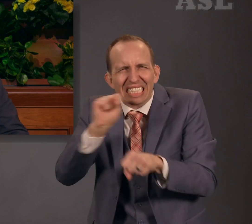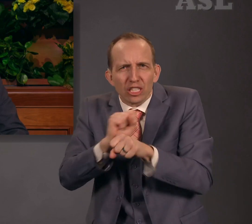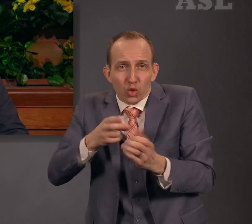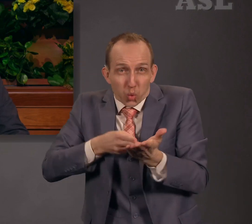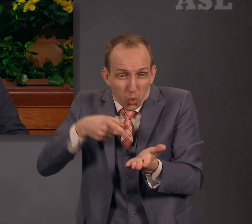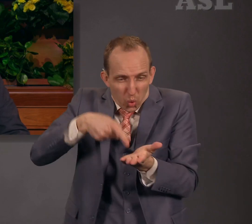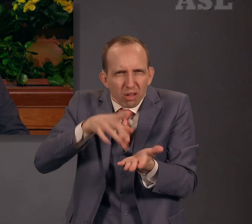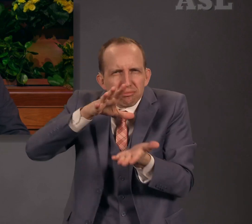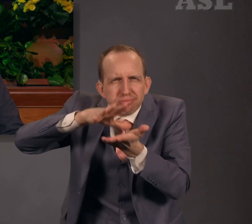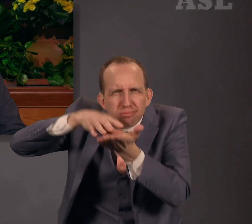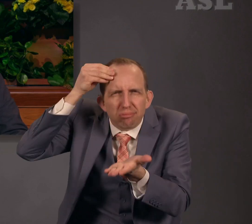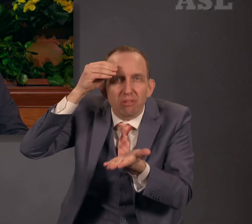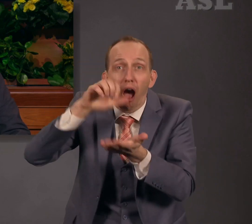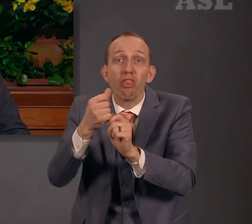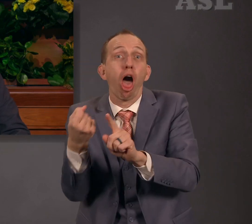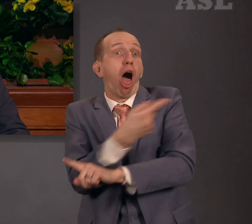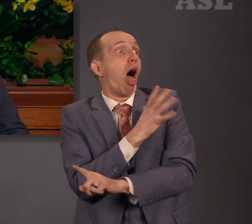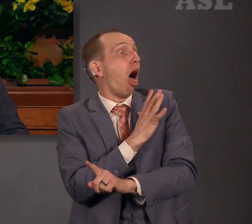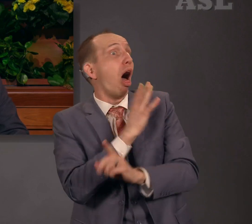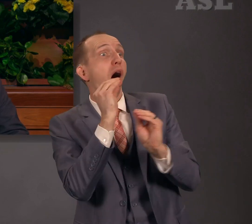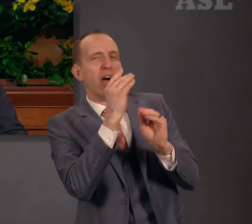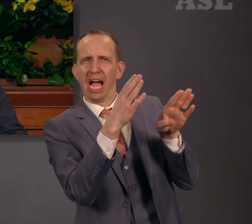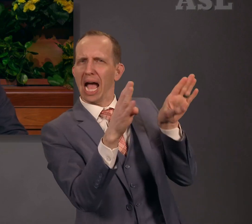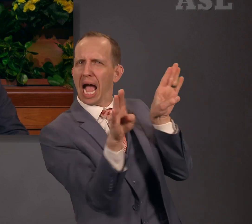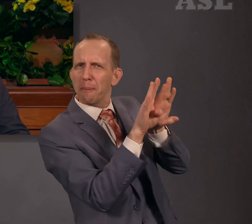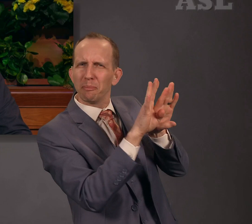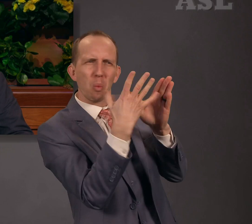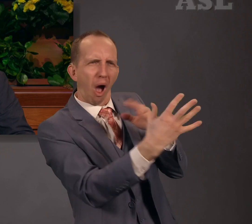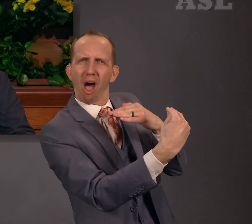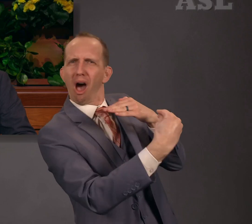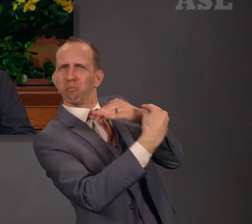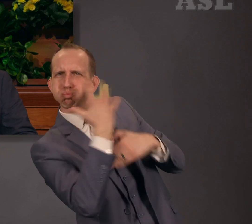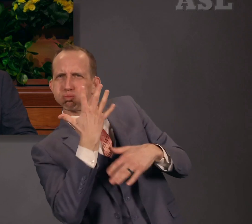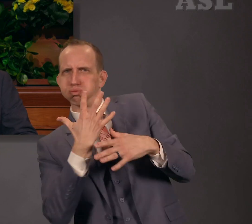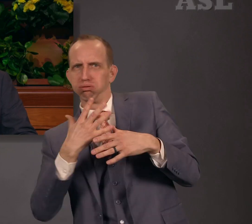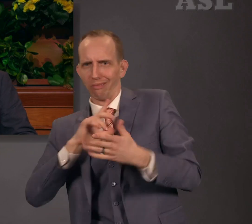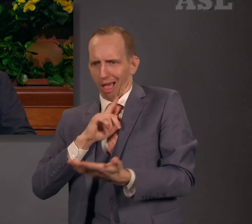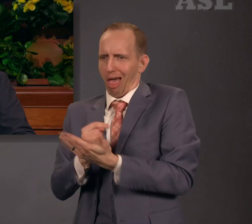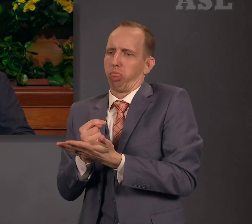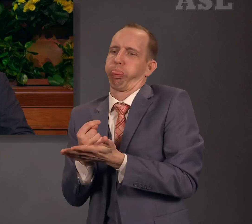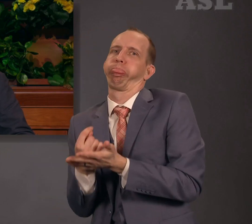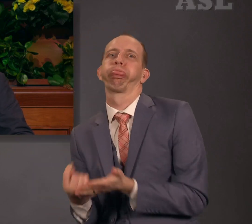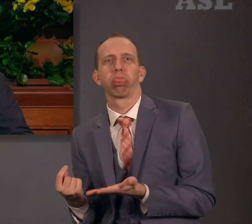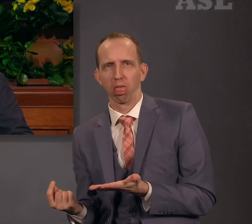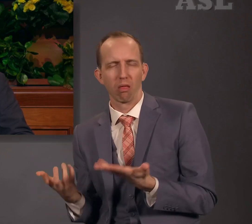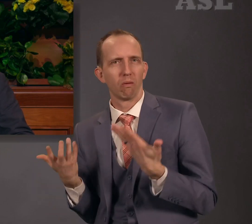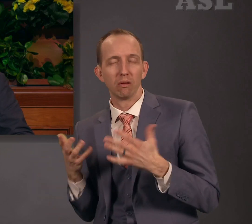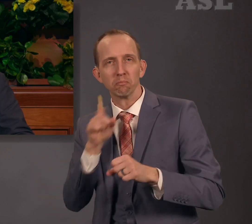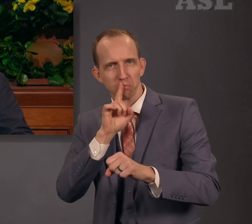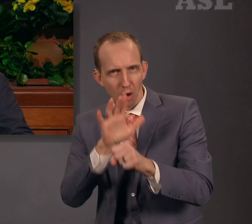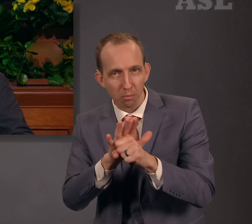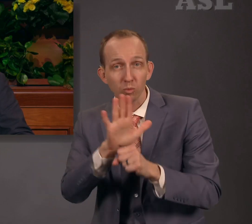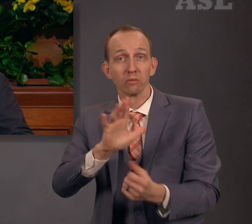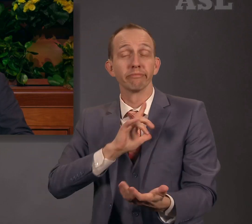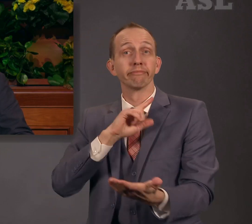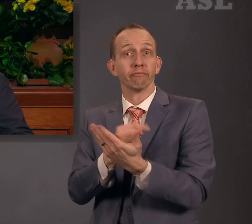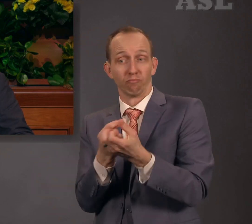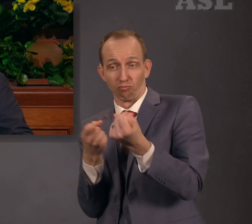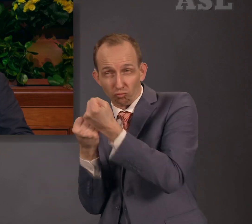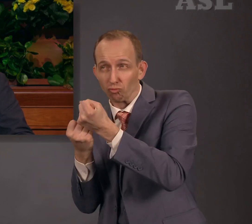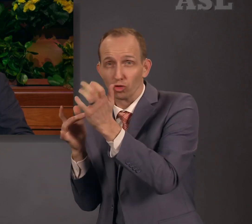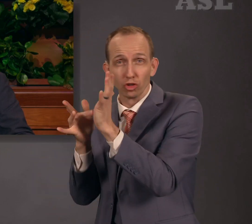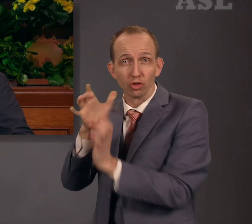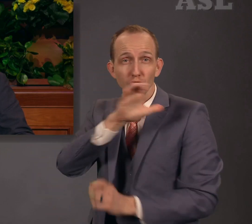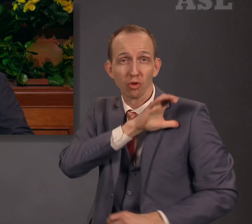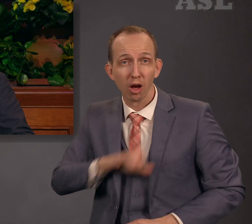philosophies of unbelievers. He promised each of us, "As you make the continual strengthening of your testimony of Jesus